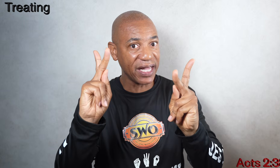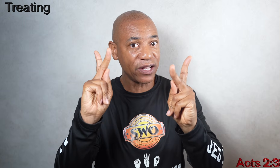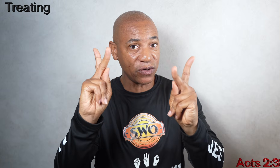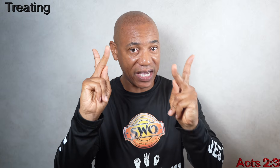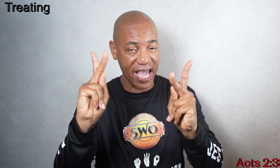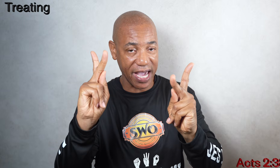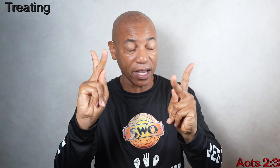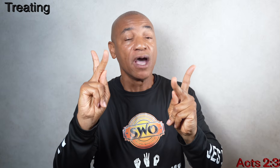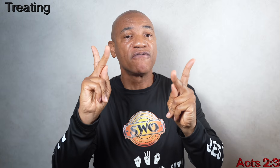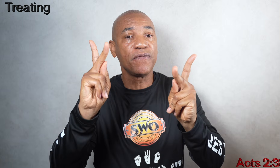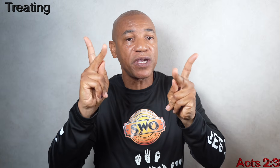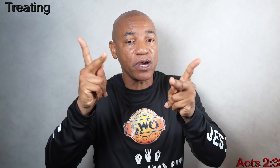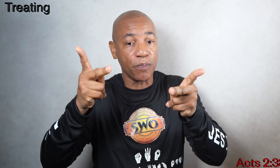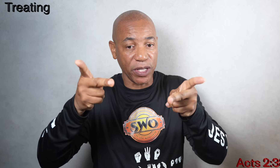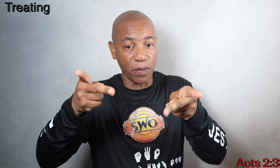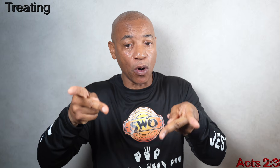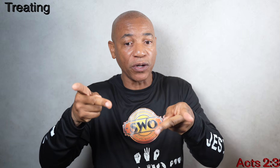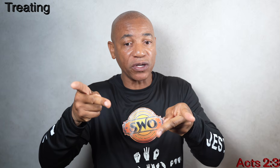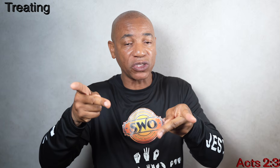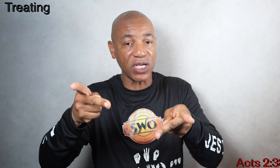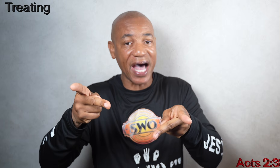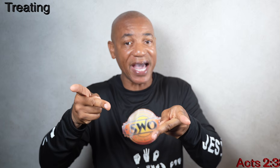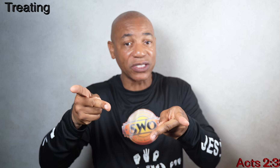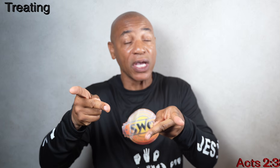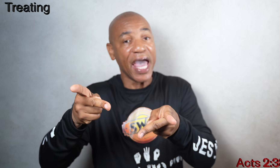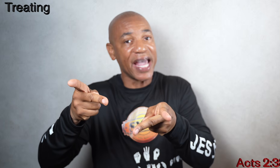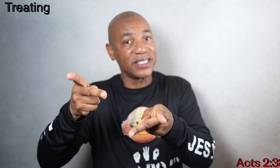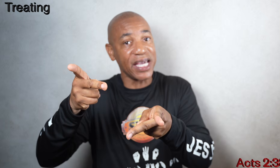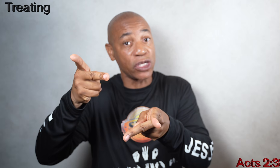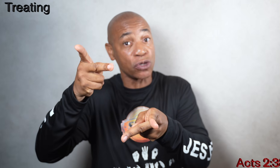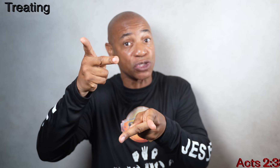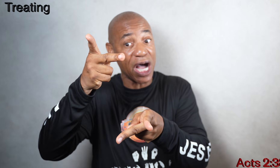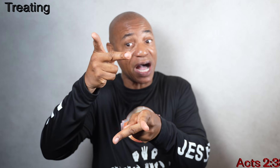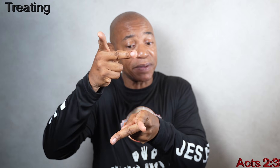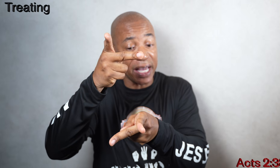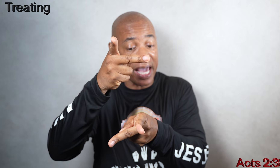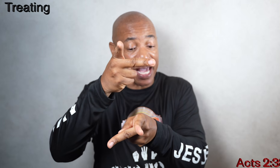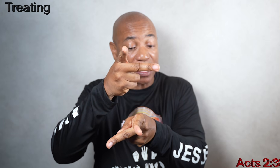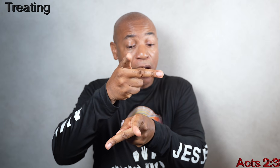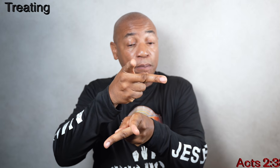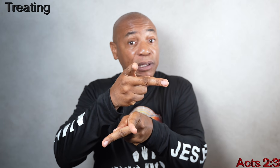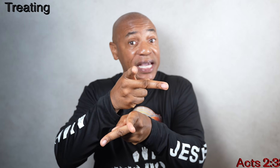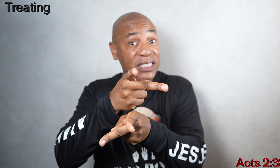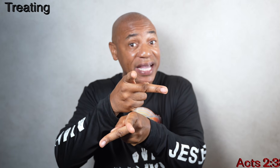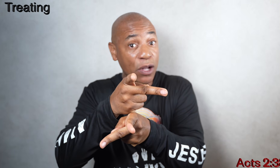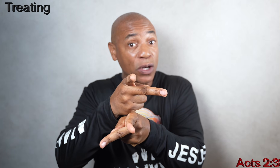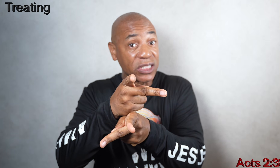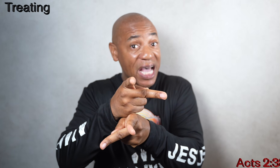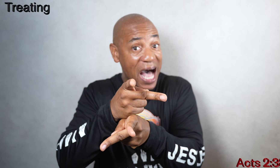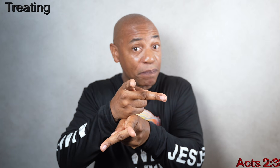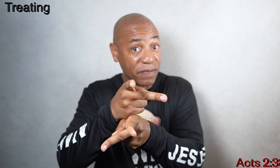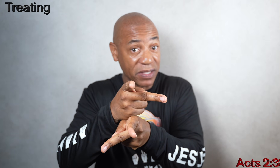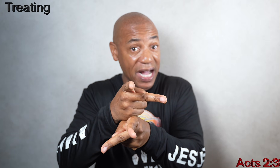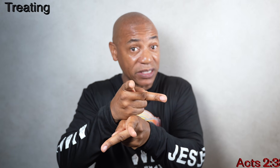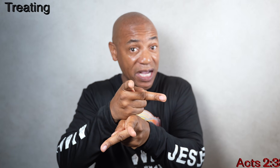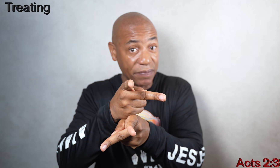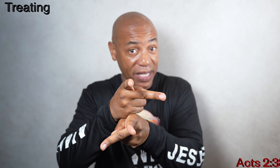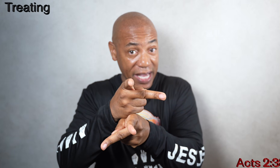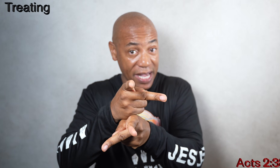letter K. From here, bring them on their sides and take your dominant hand, place that on top of the non-dominant hand,